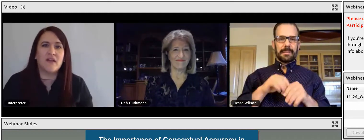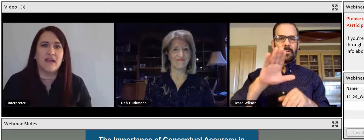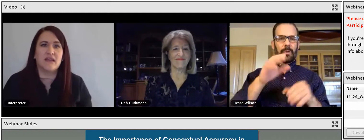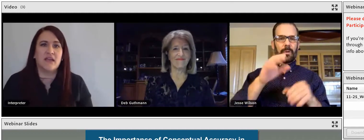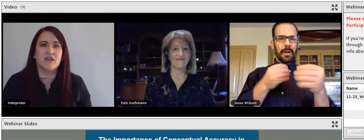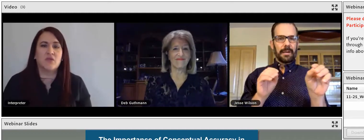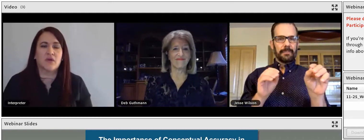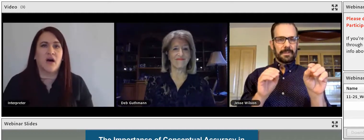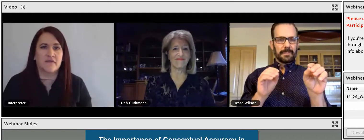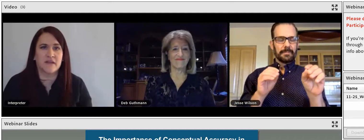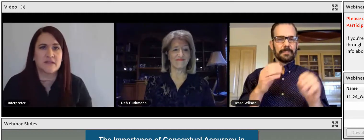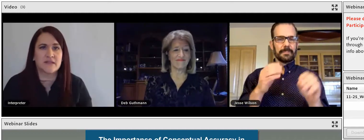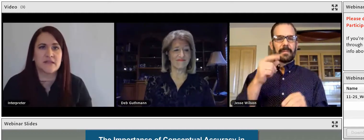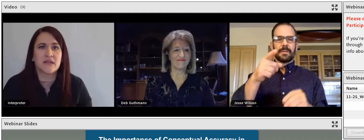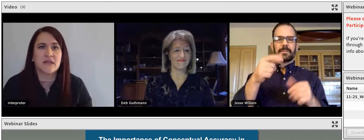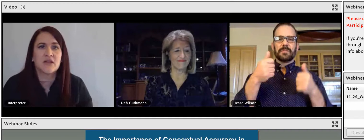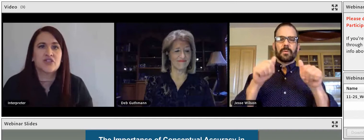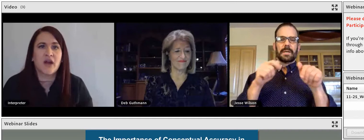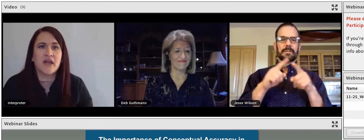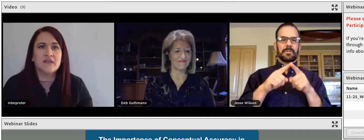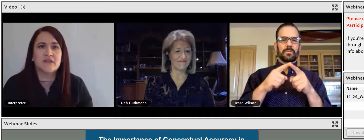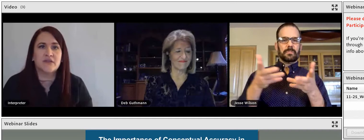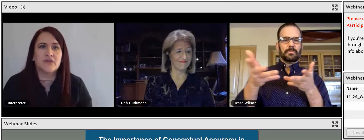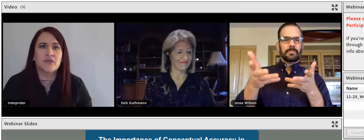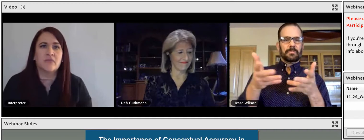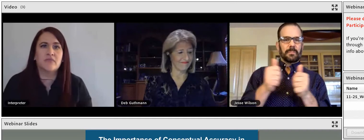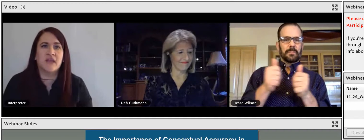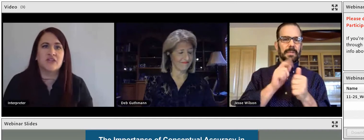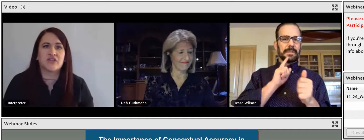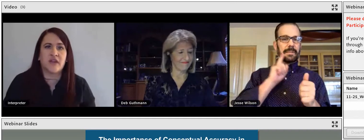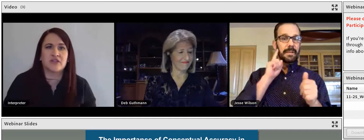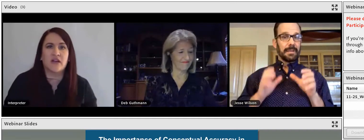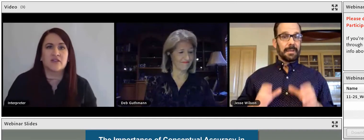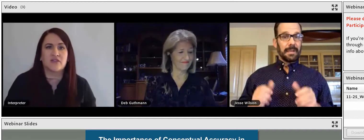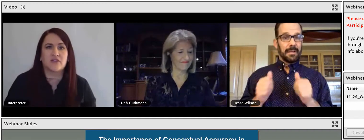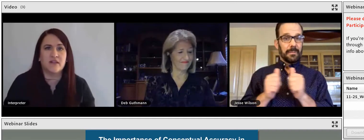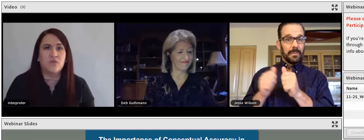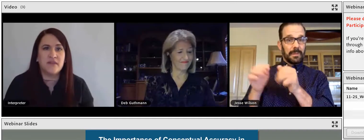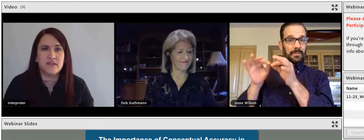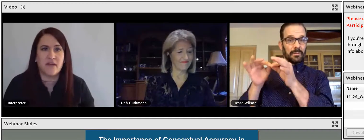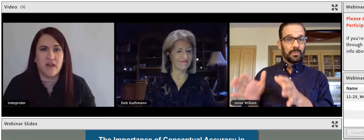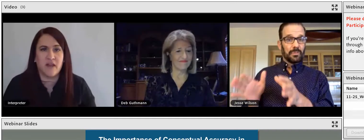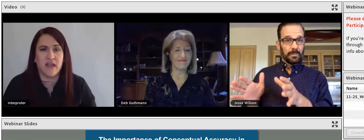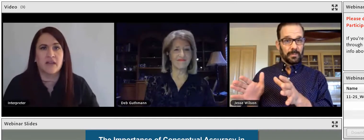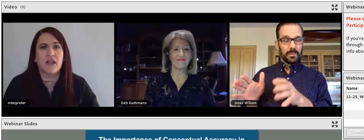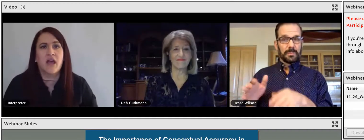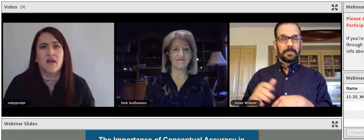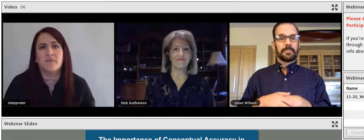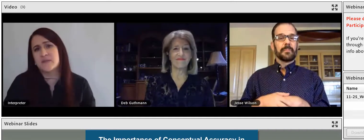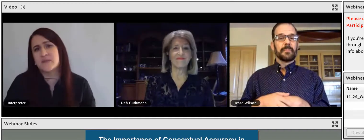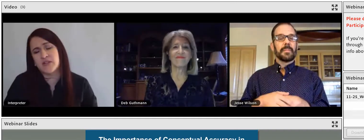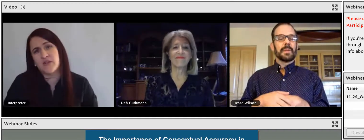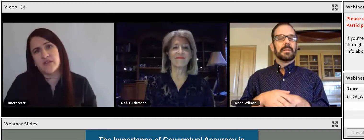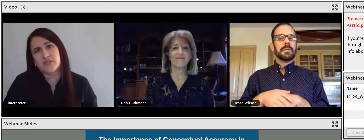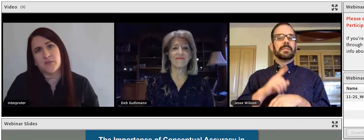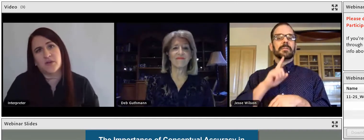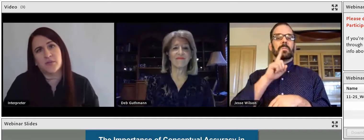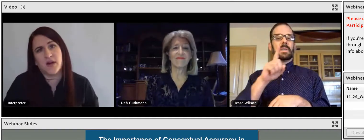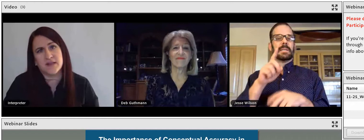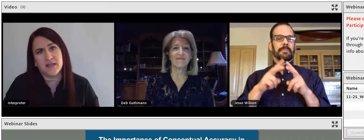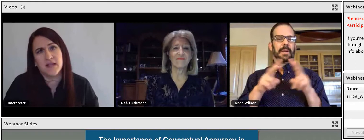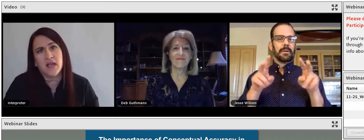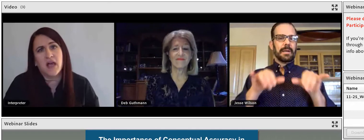When you have a client in your office, try to make sure that you're talking directly with the deaf client, especially